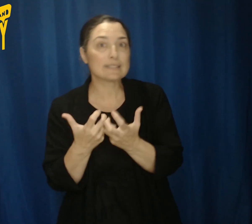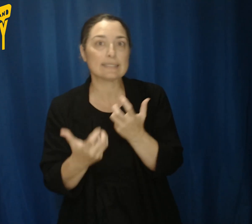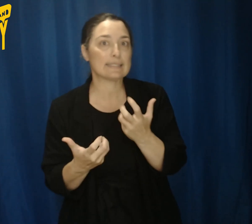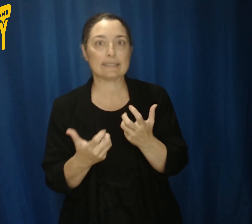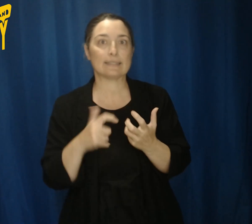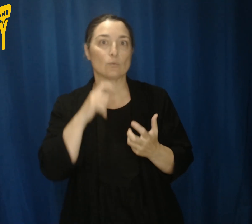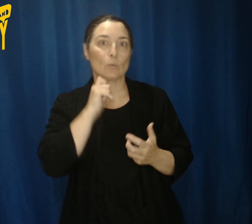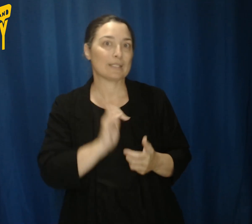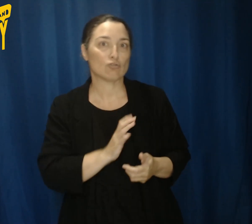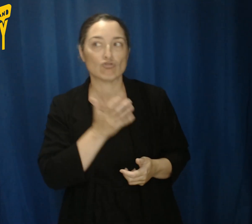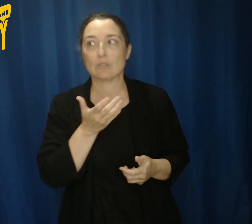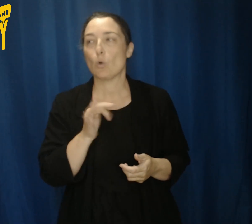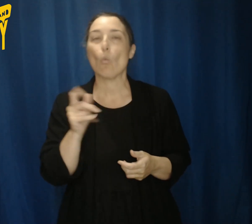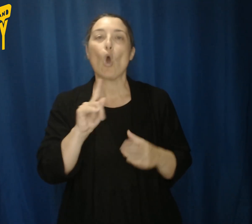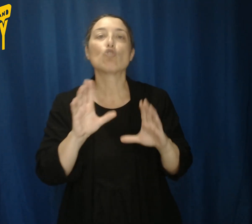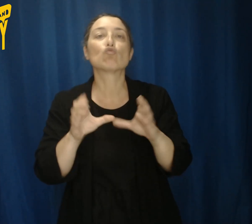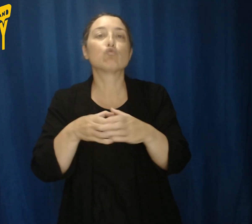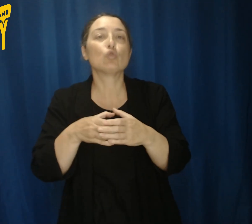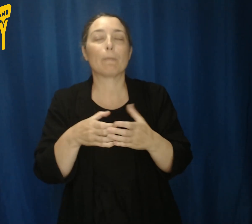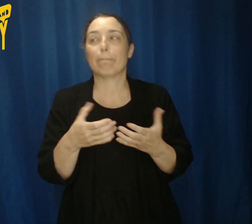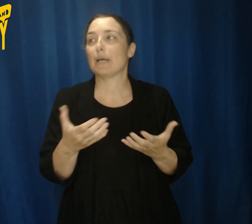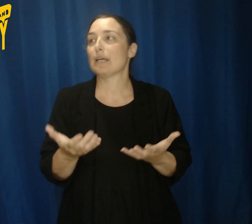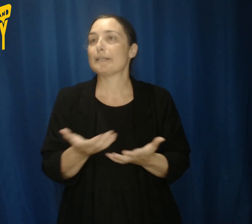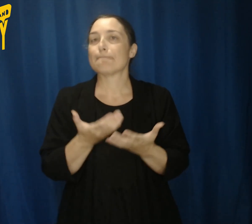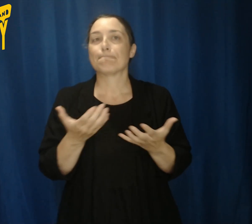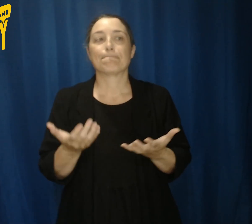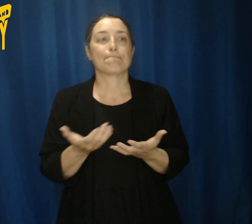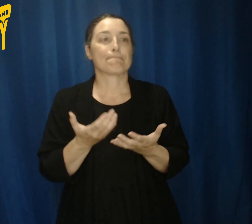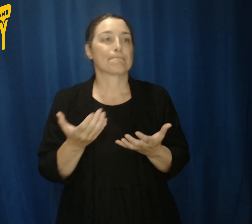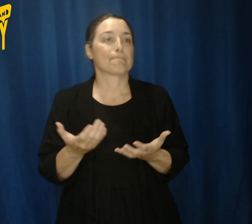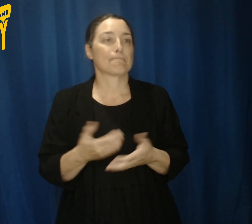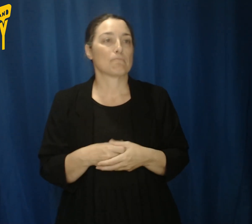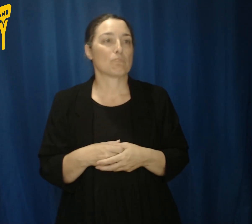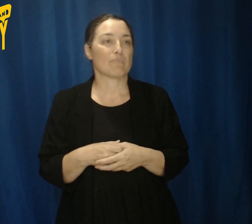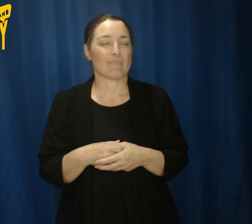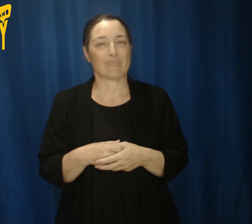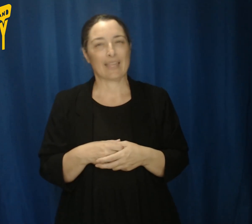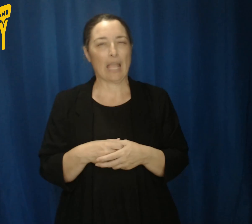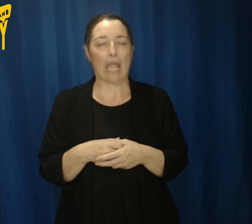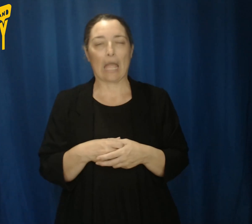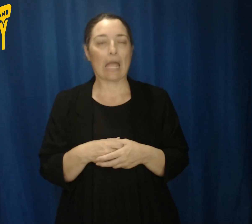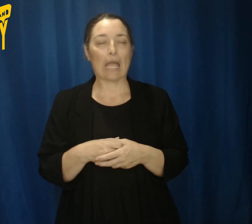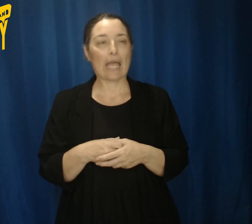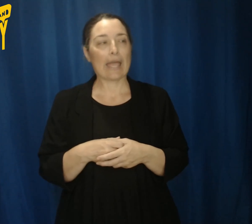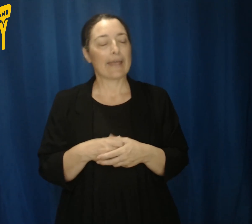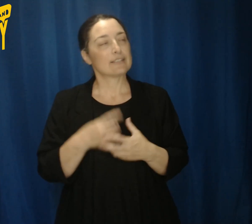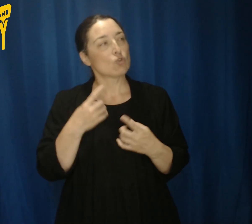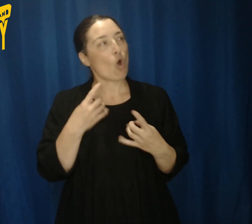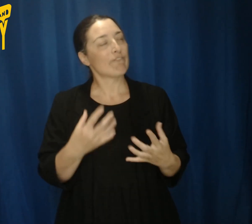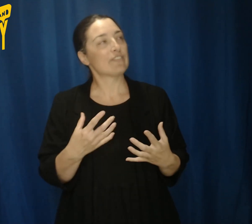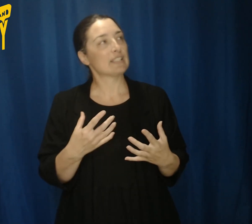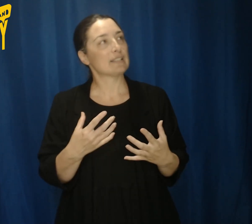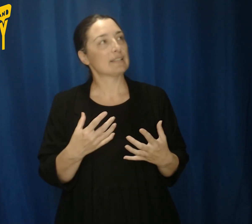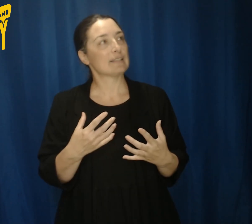What group, what something? It's just, it's fairly lateral. But quite often that's how that works for me. It sounds